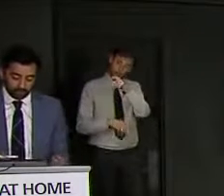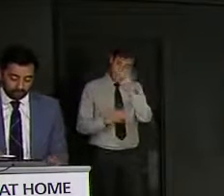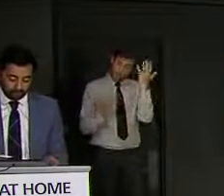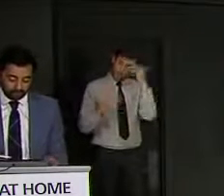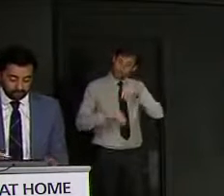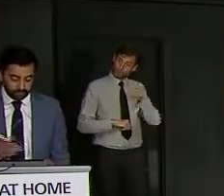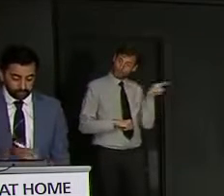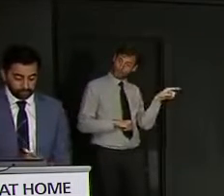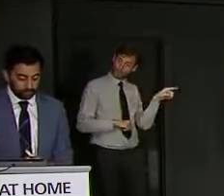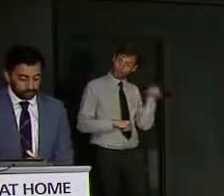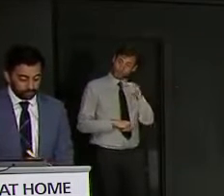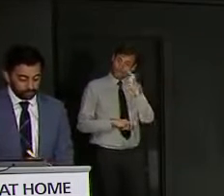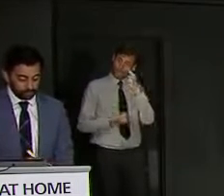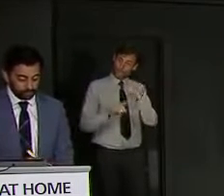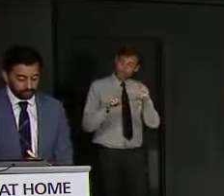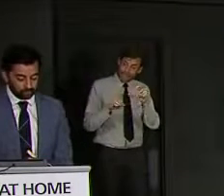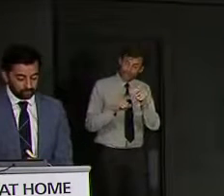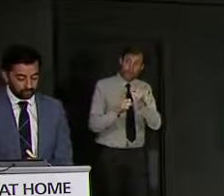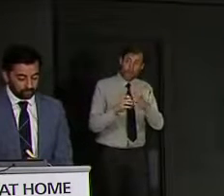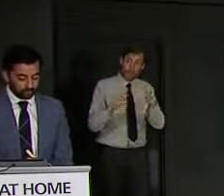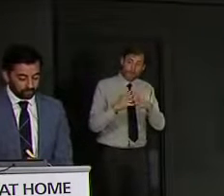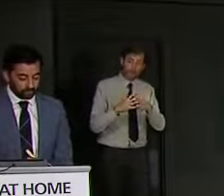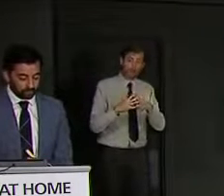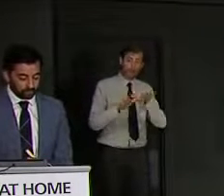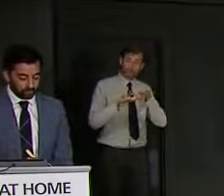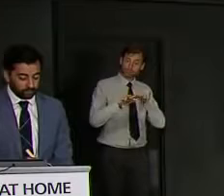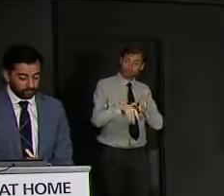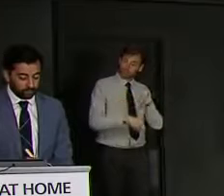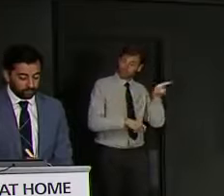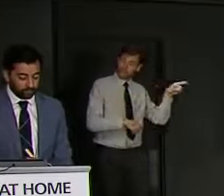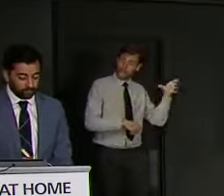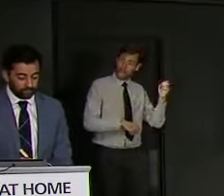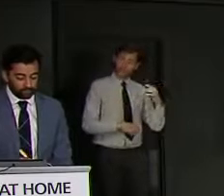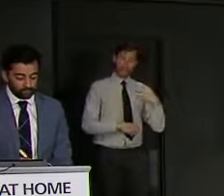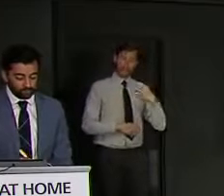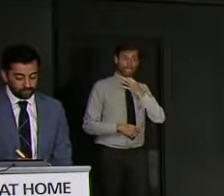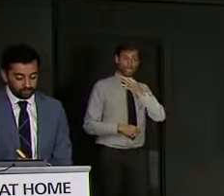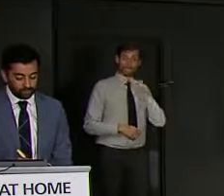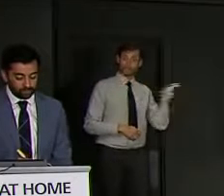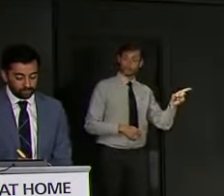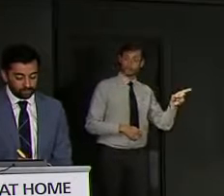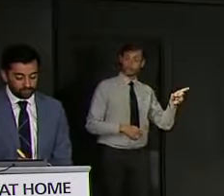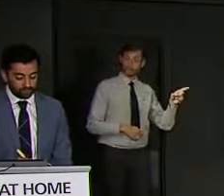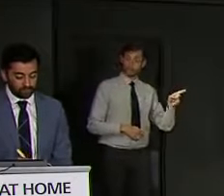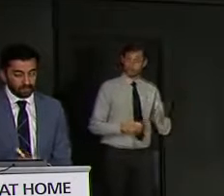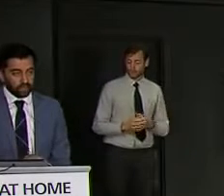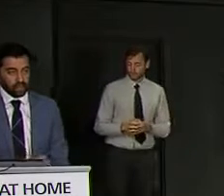Green today to protest? Are lives being put at risk by doing that?